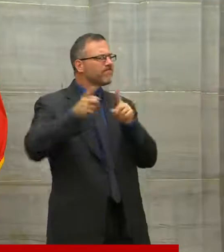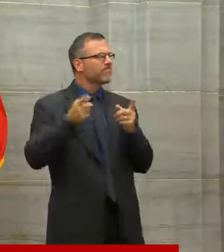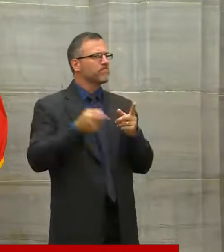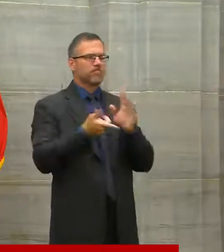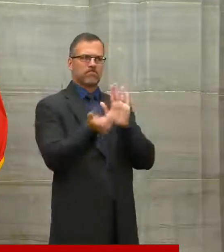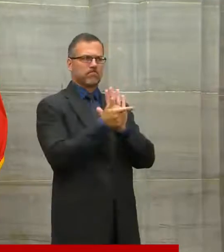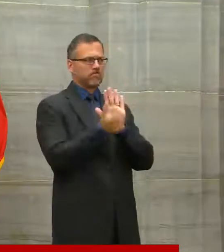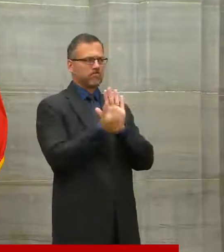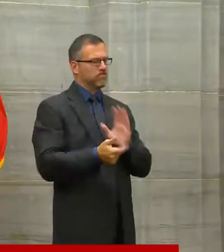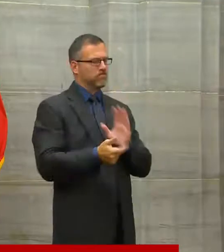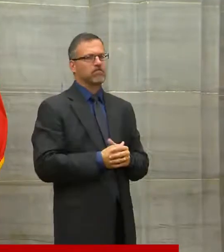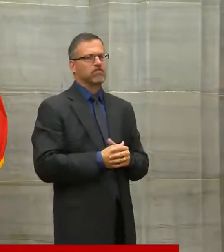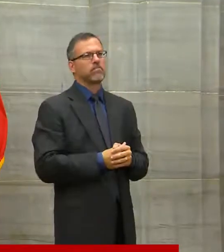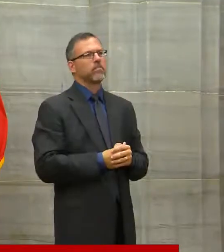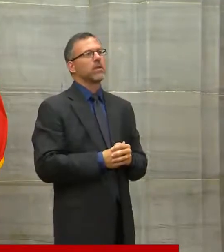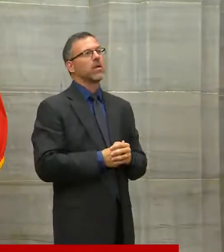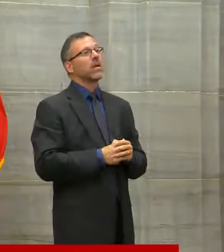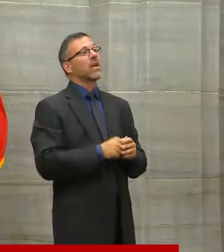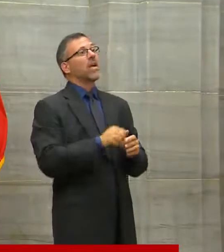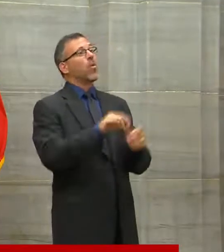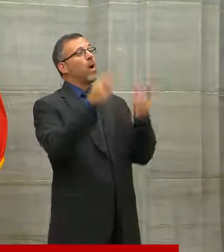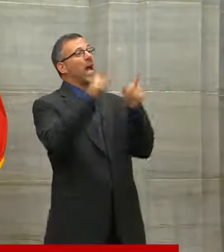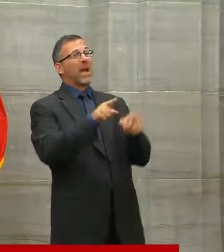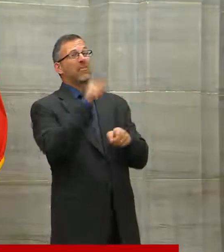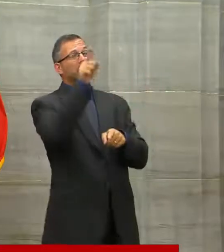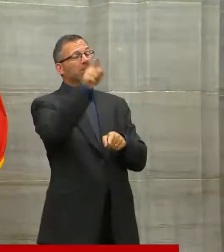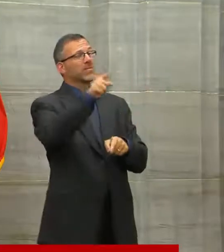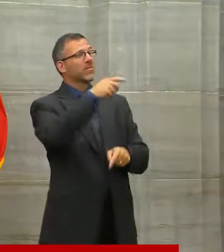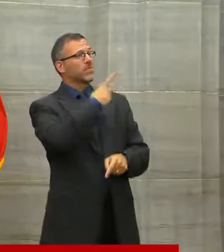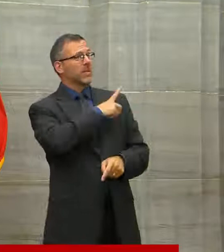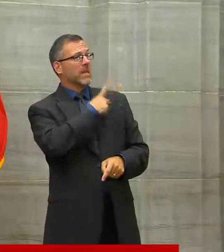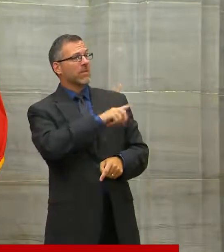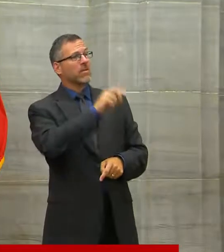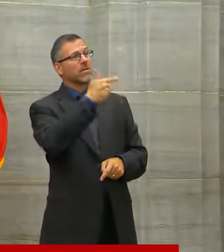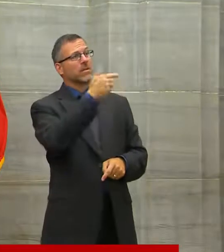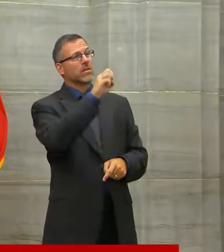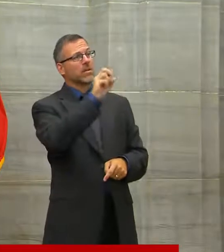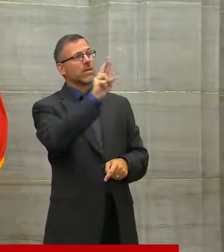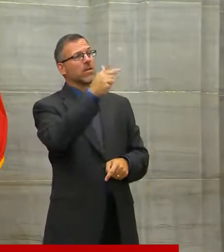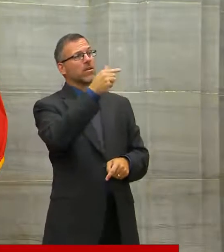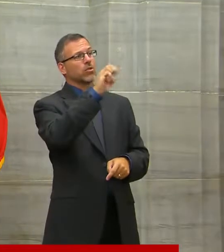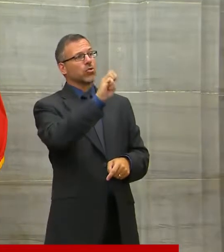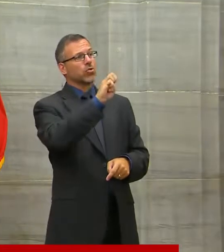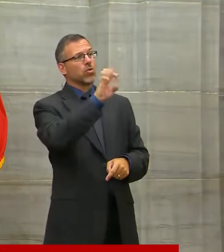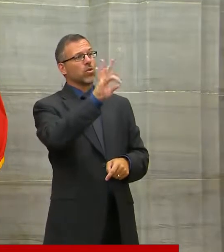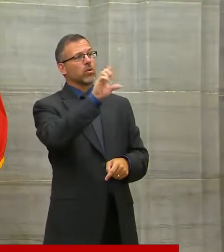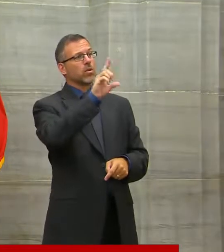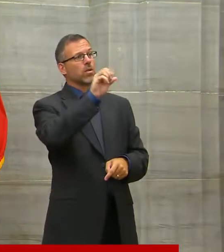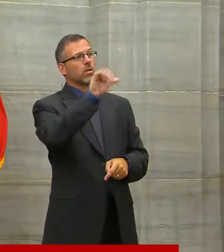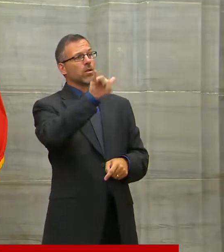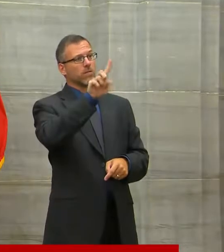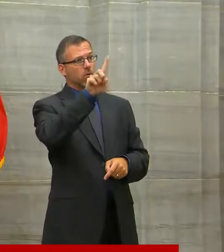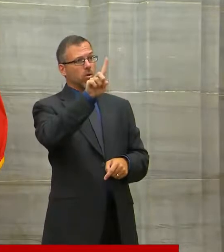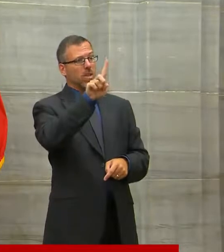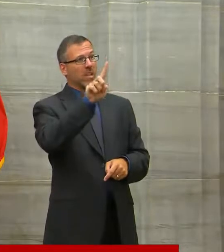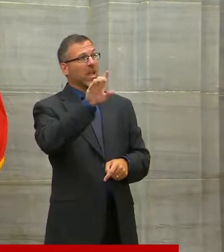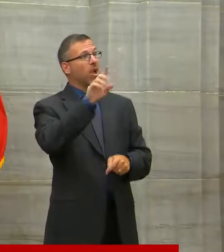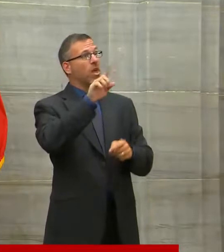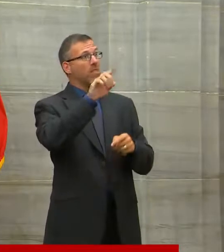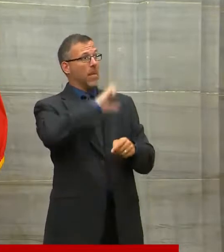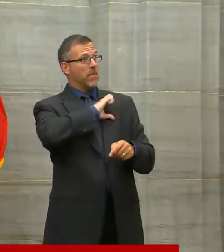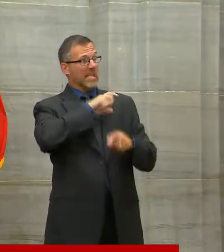of the individuals that led to the murder of George Floyd are not consistent with any professional law enforcement agency